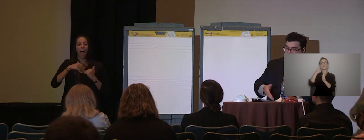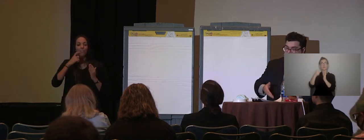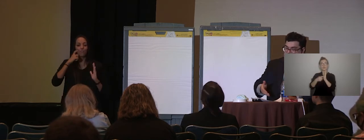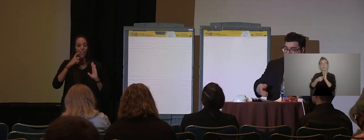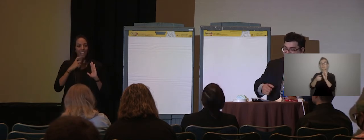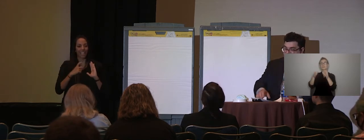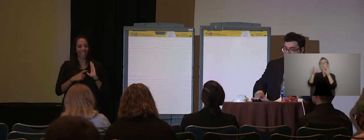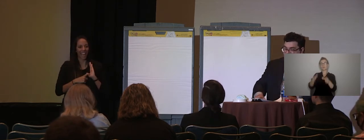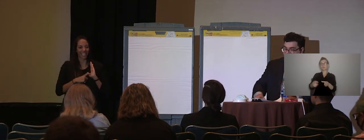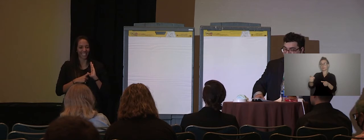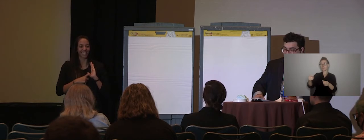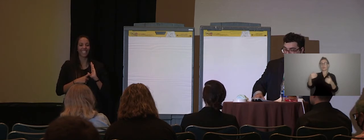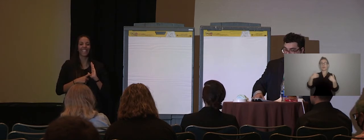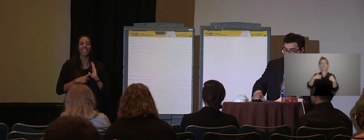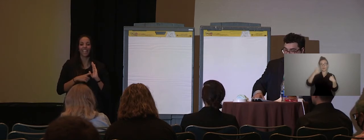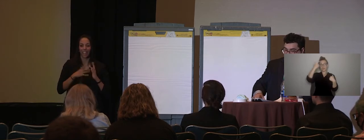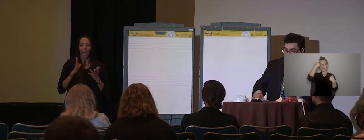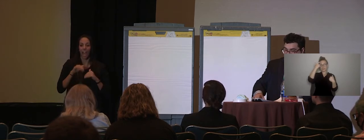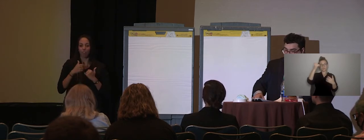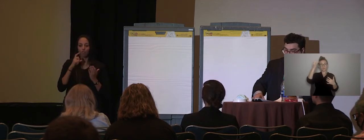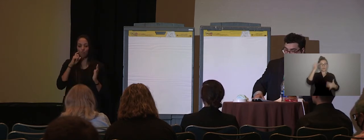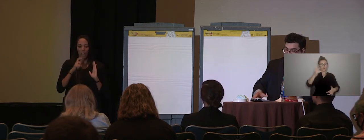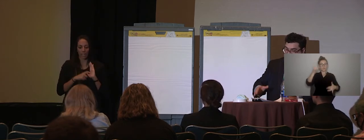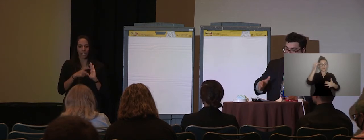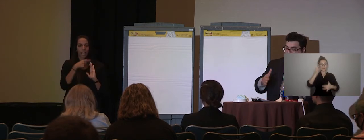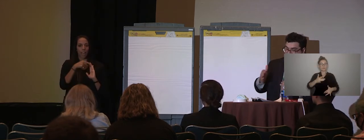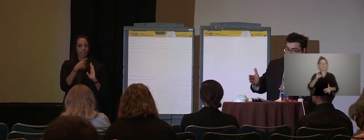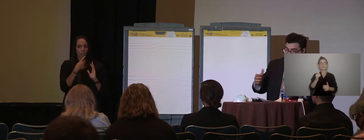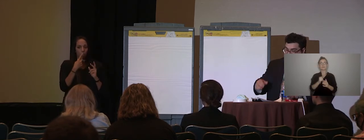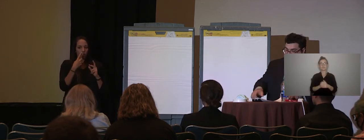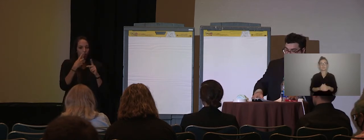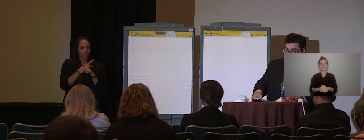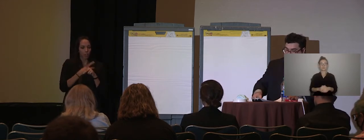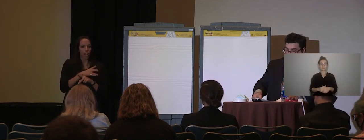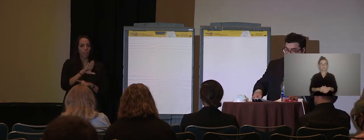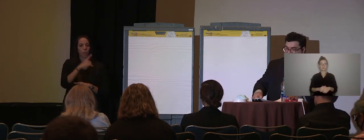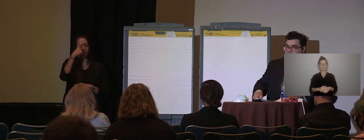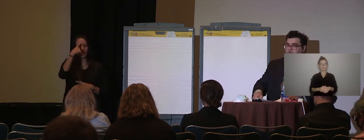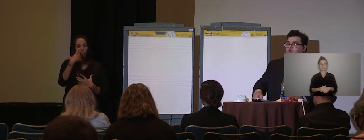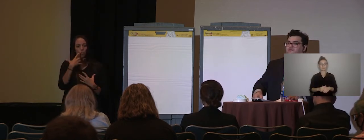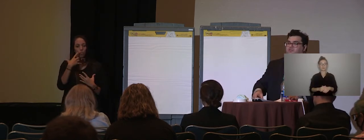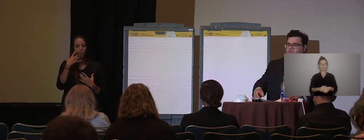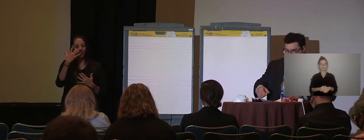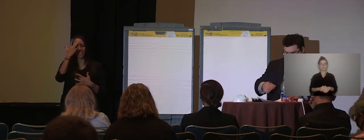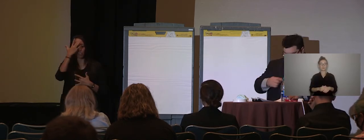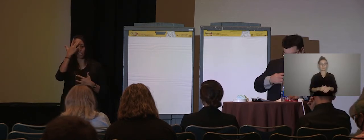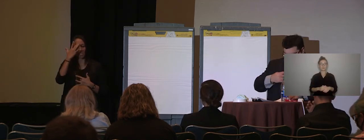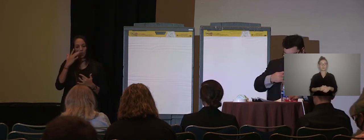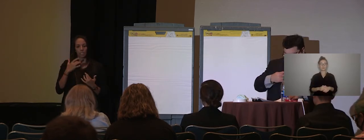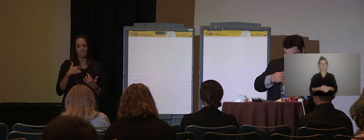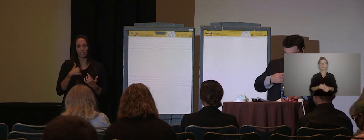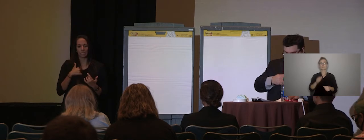to recognize that they are dealing with someone with a mental illness. And they will use these tools to